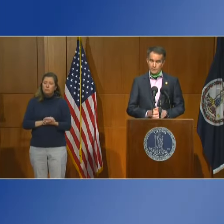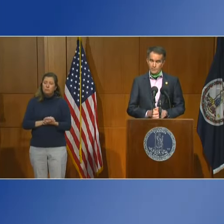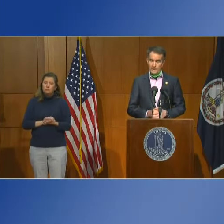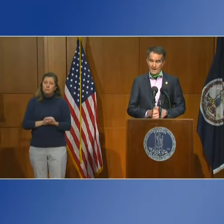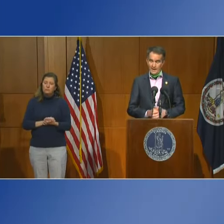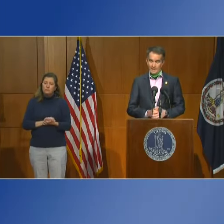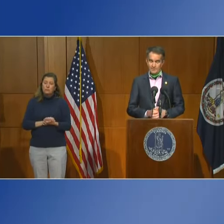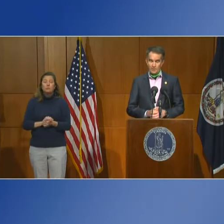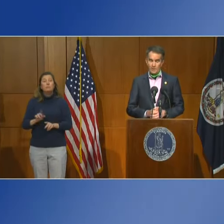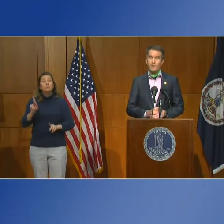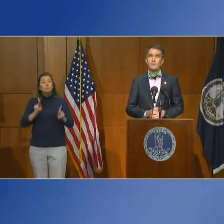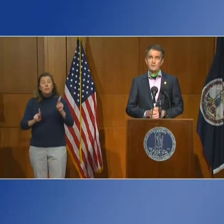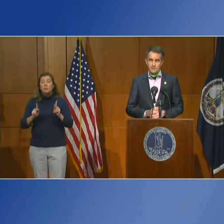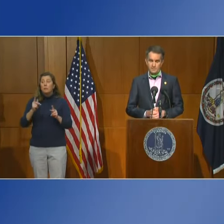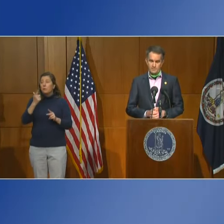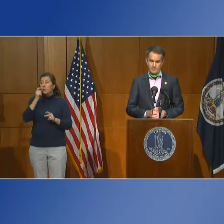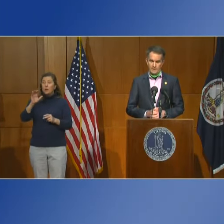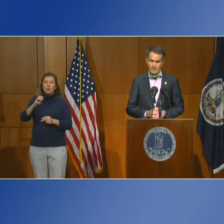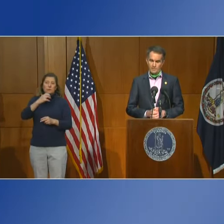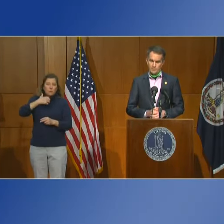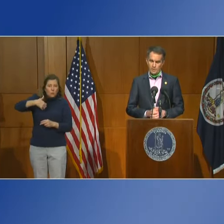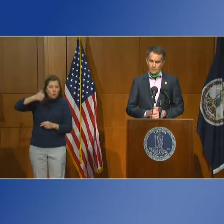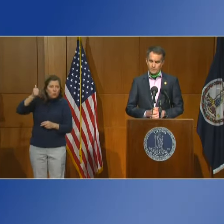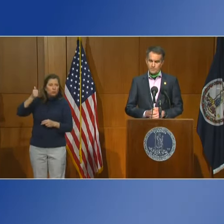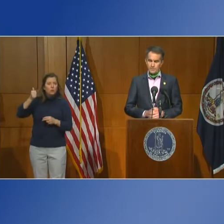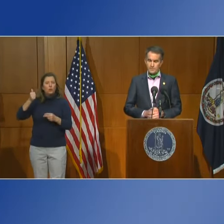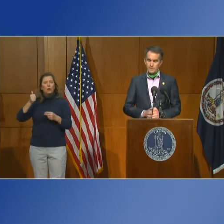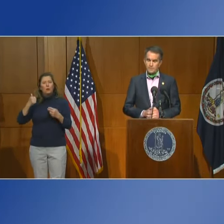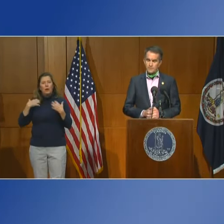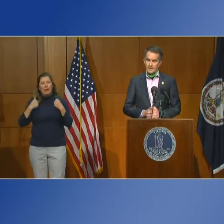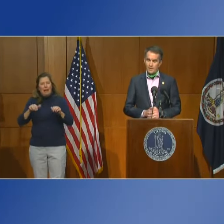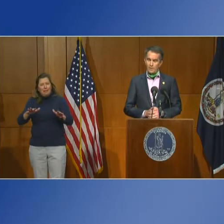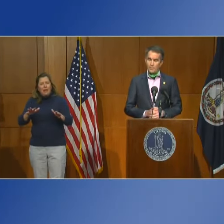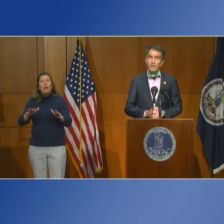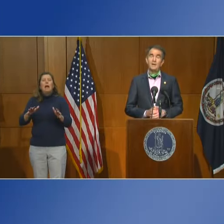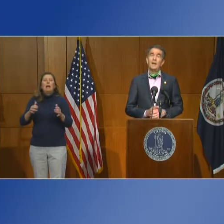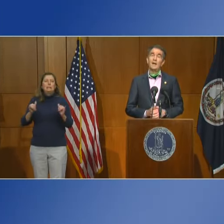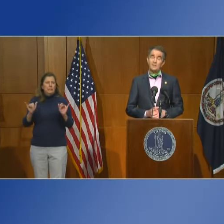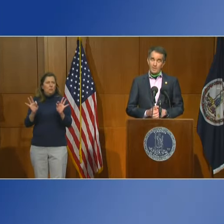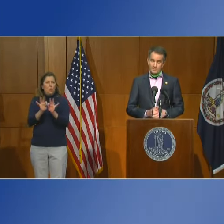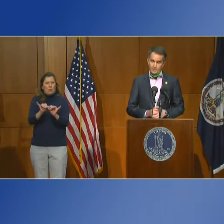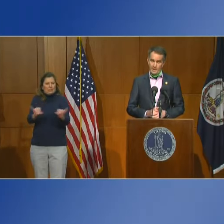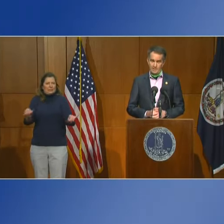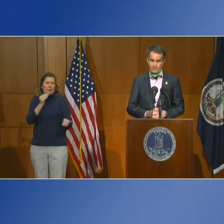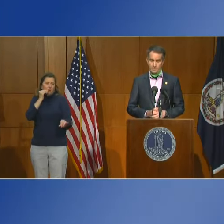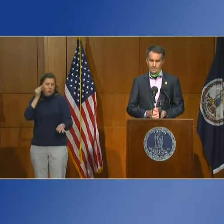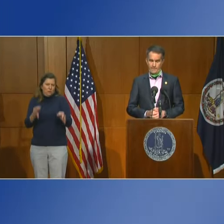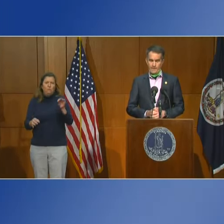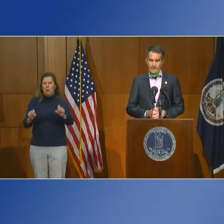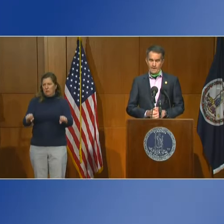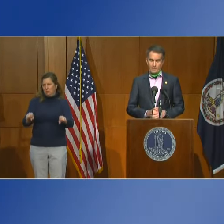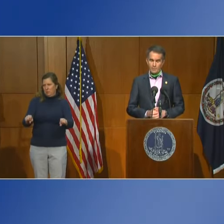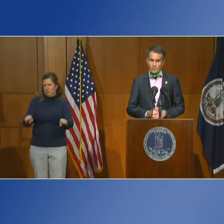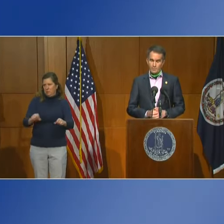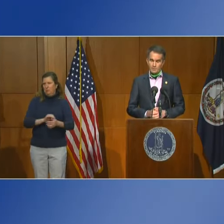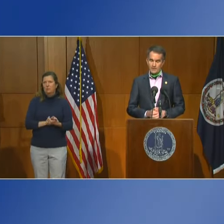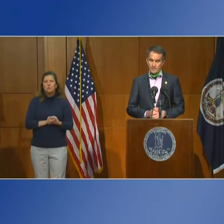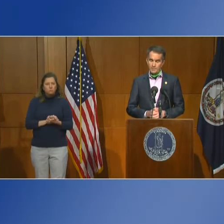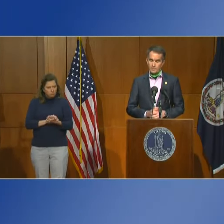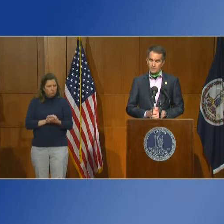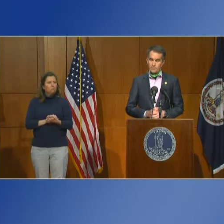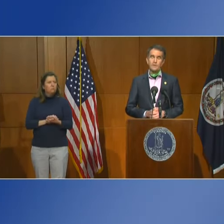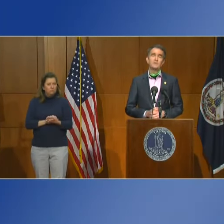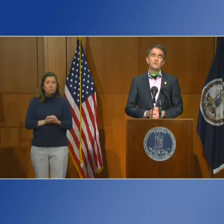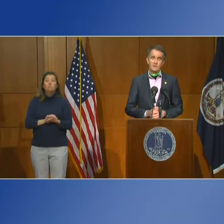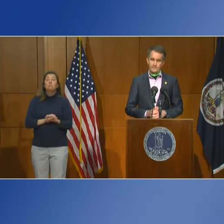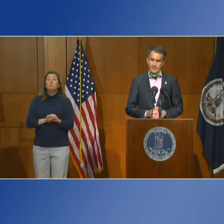risk due to age or health conditions should also still stay at home as much as possible. Everyone should keep